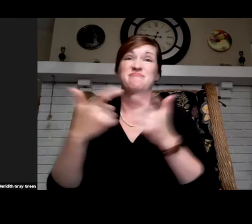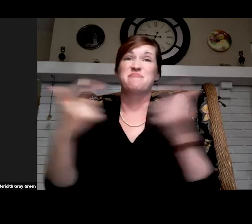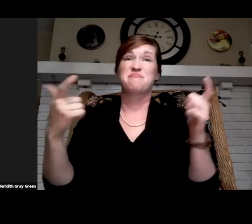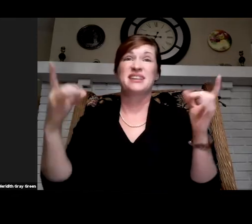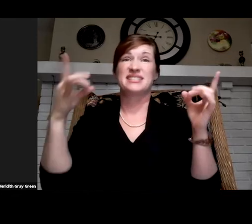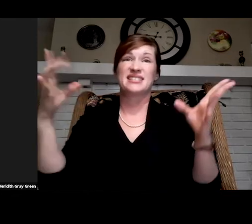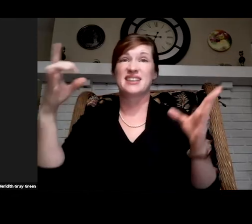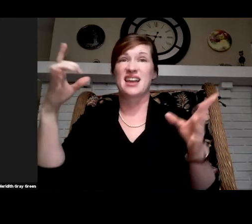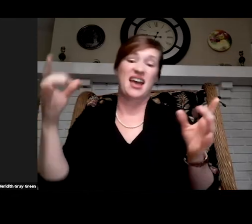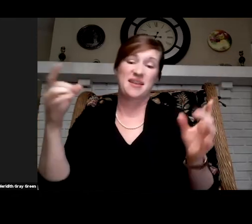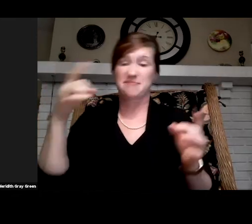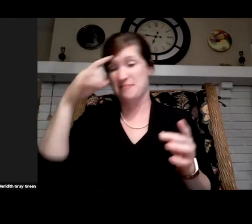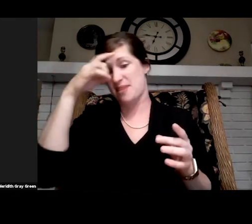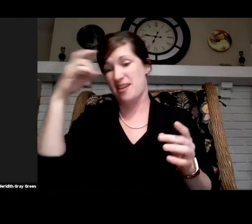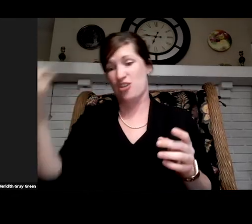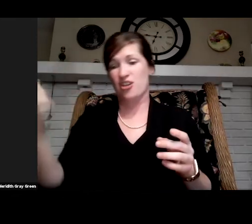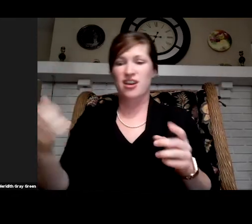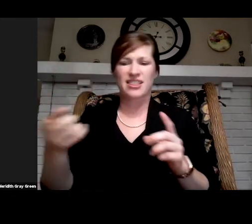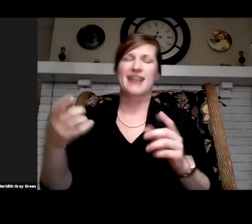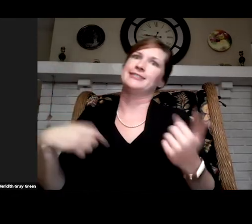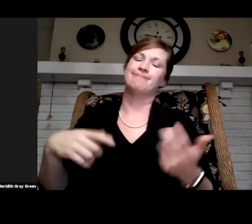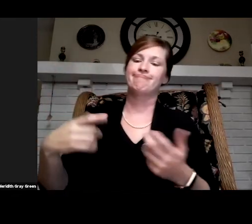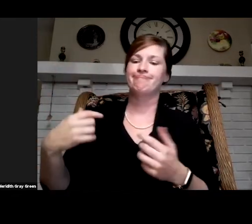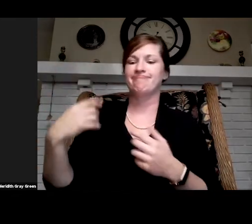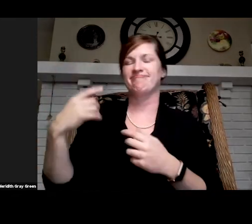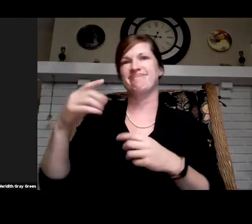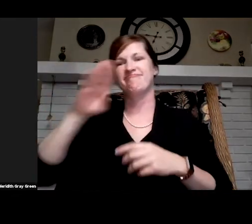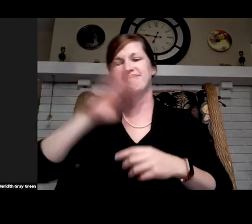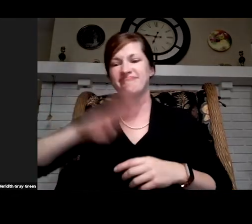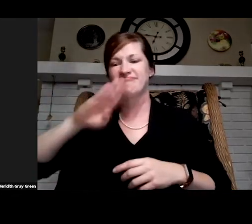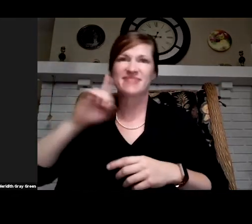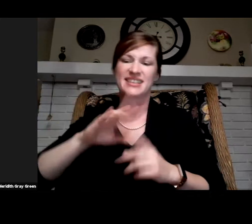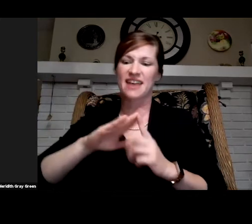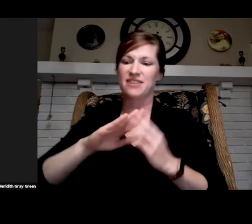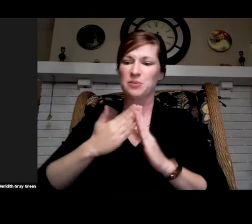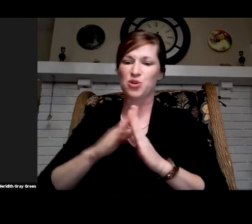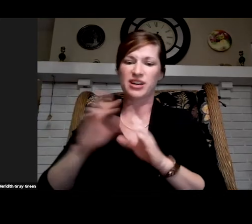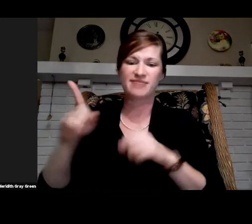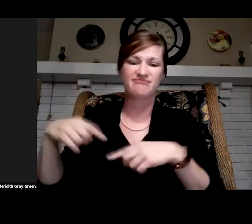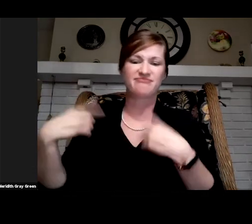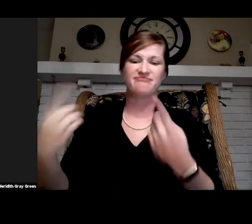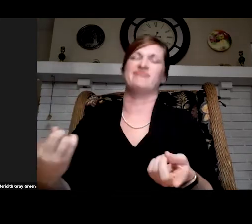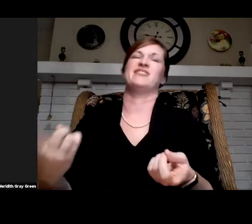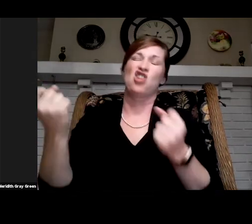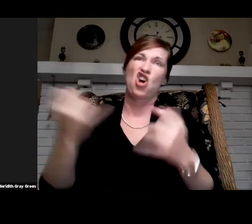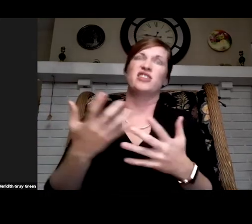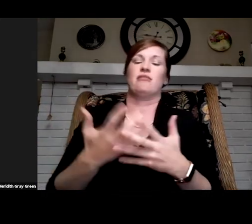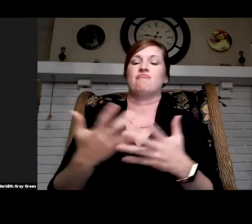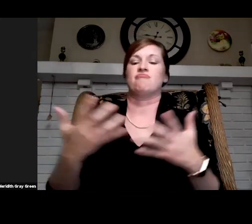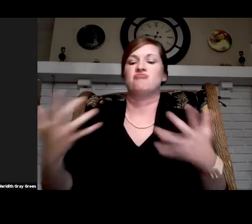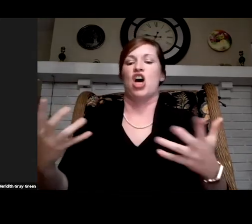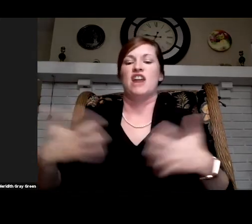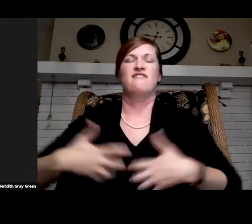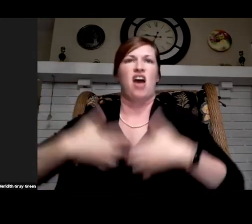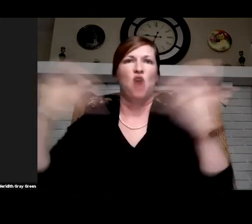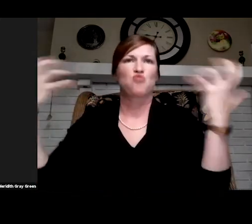So lastly, we'll look at the biggest nightmare that has plagued the deaf